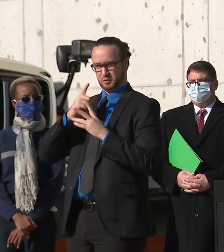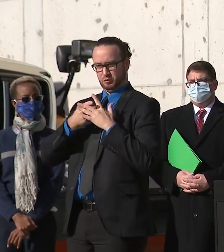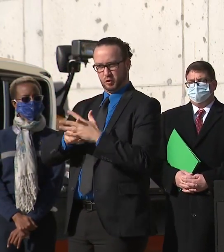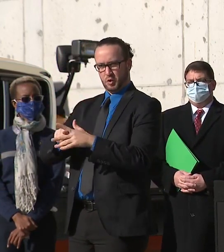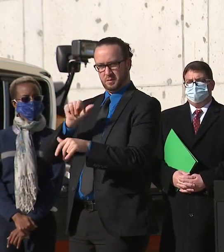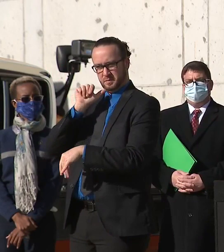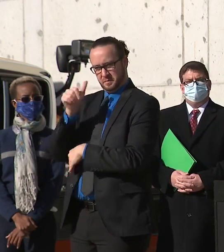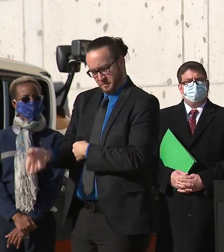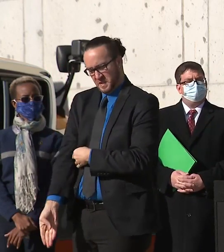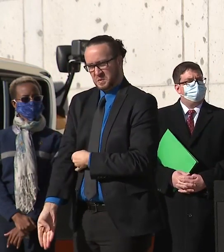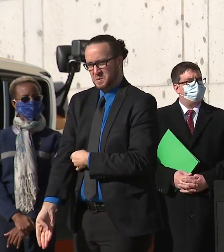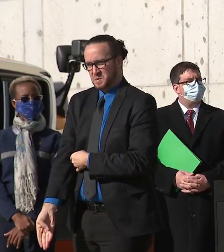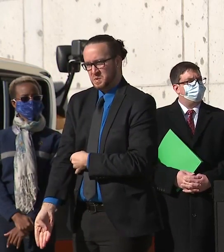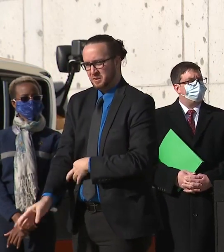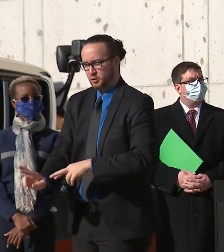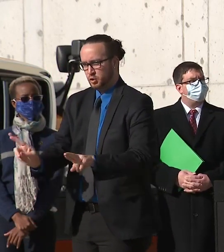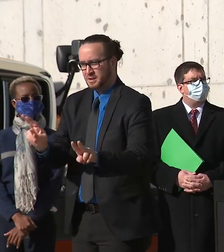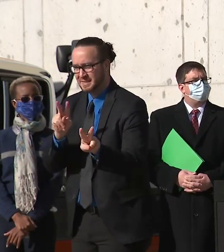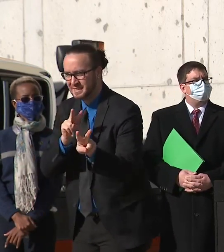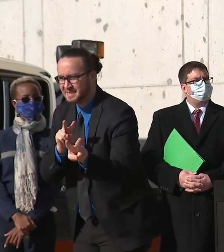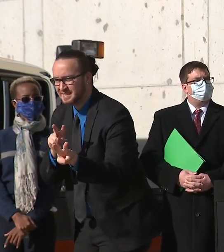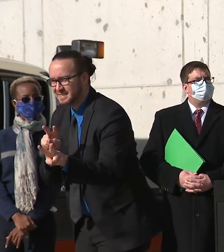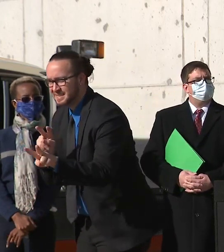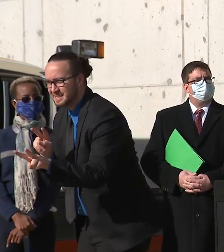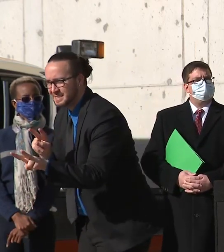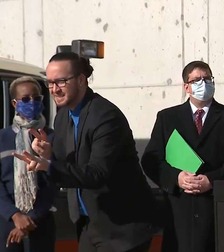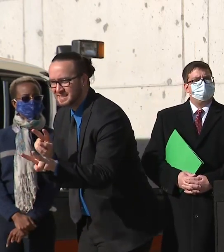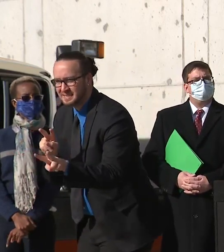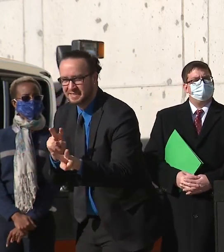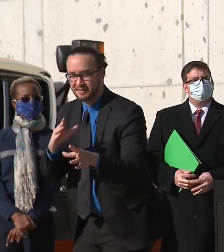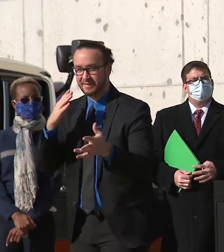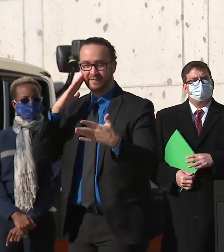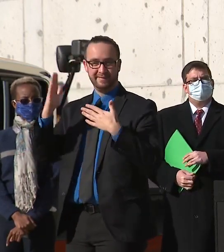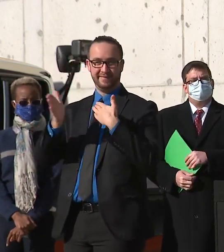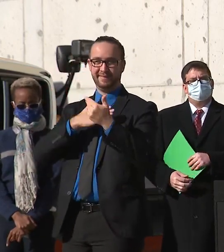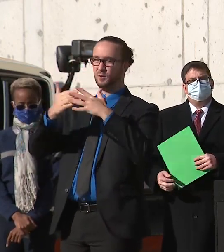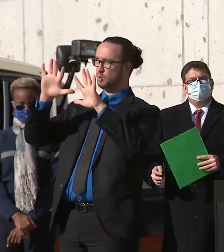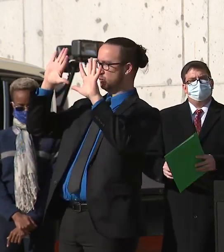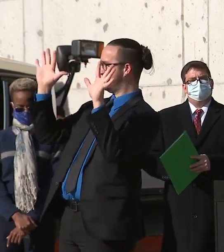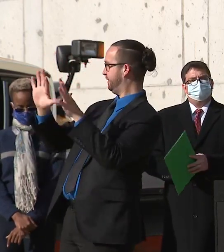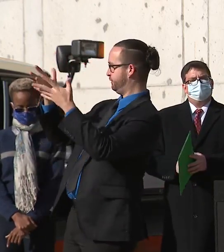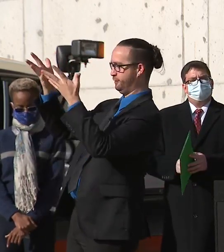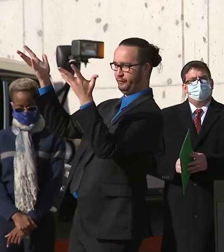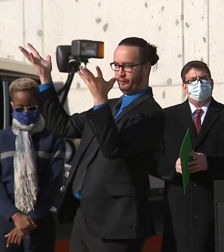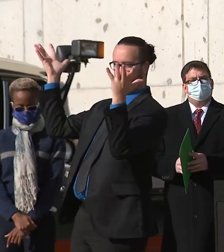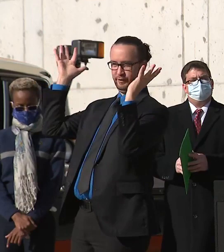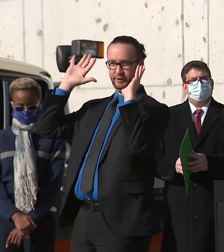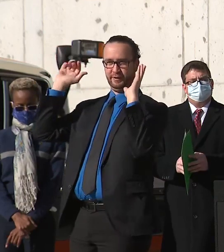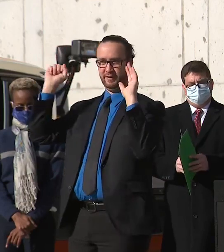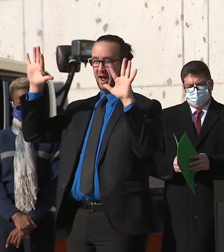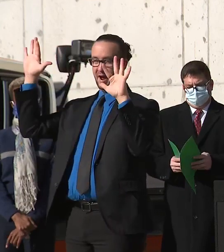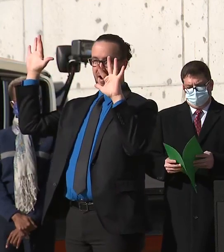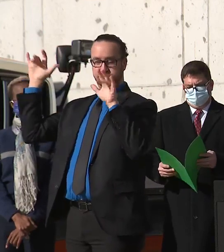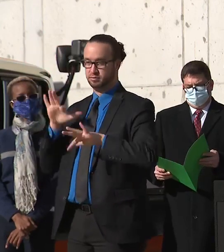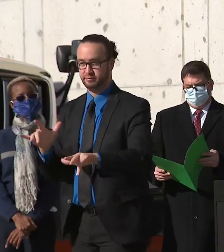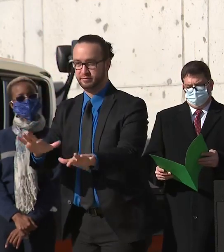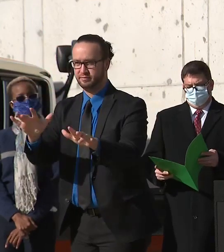prepared for whatever Mother Nature brings, and we encourage all the residents to do the same. Please be prepared.